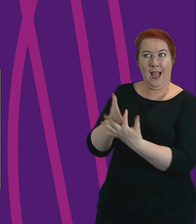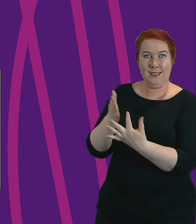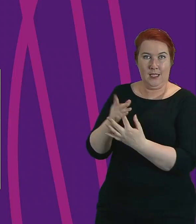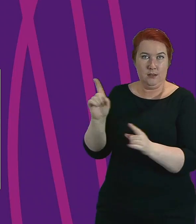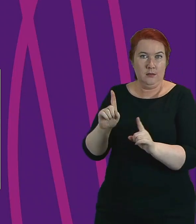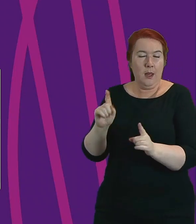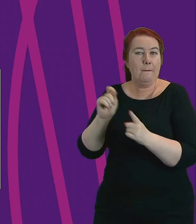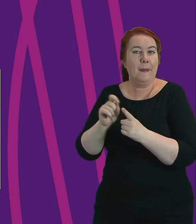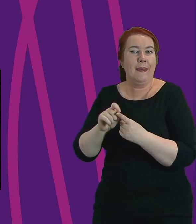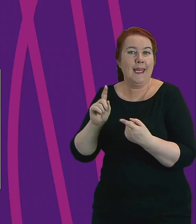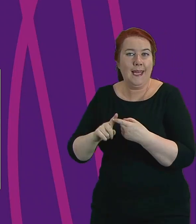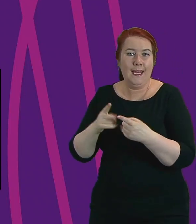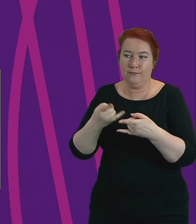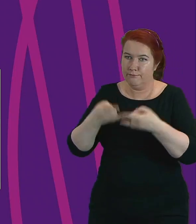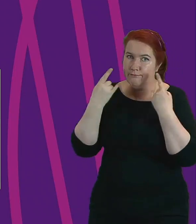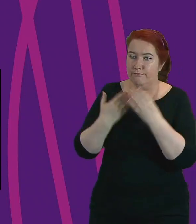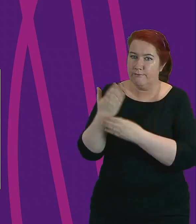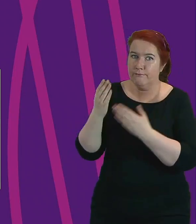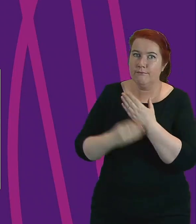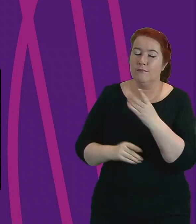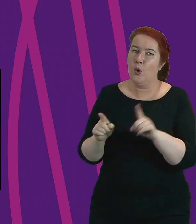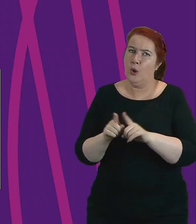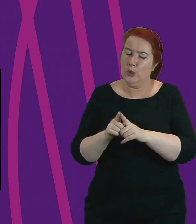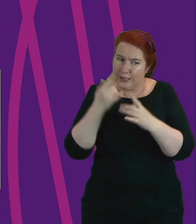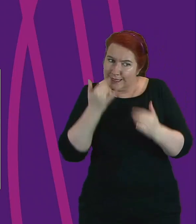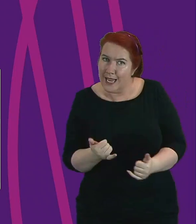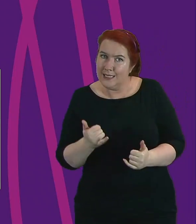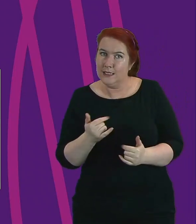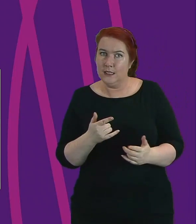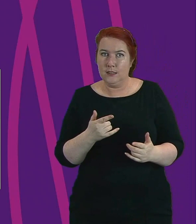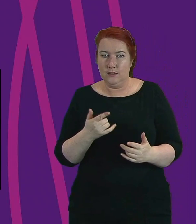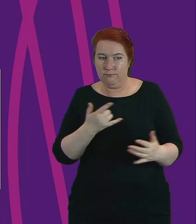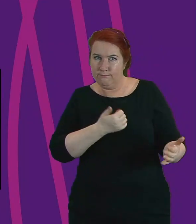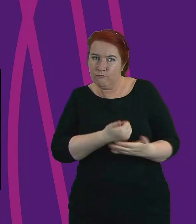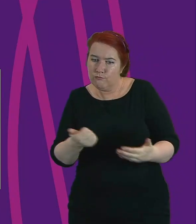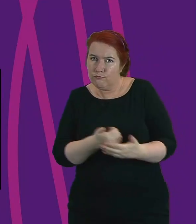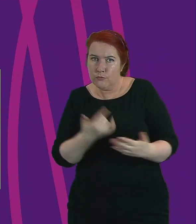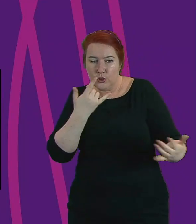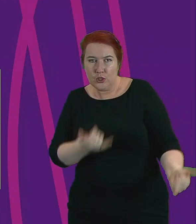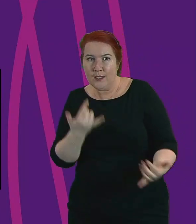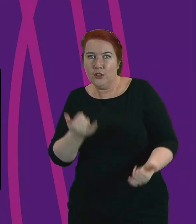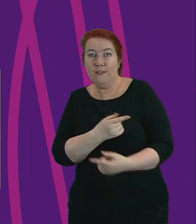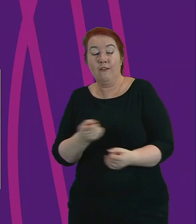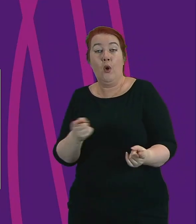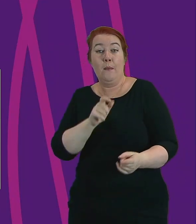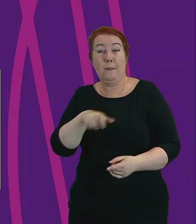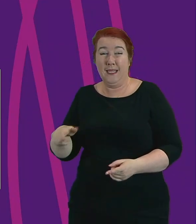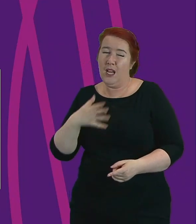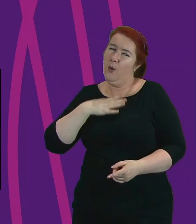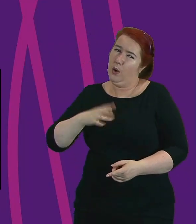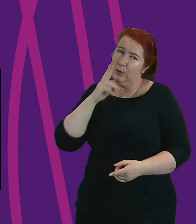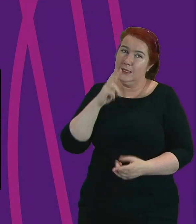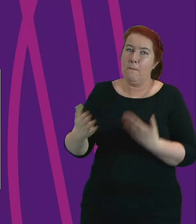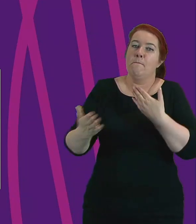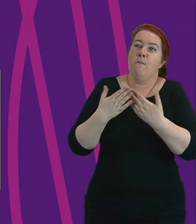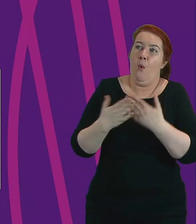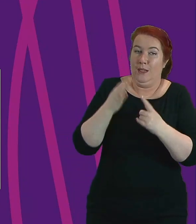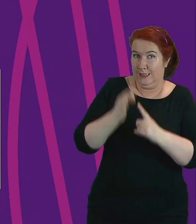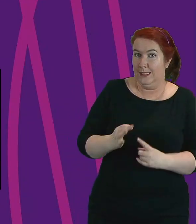in testing and screening for patients. I would really like to see more detail on how the Scottish Government is going to